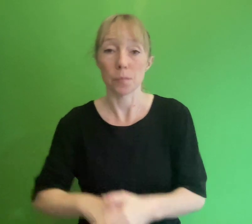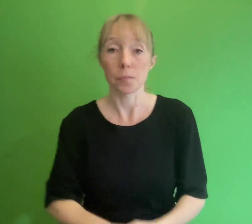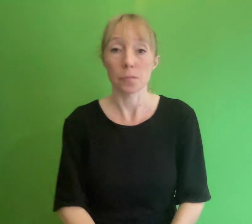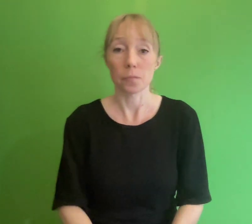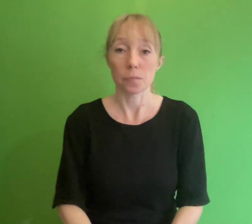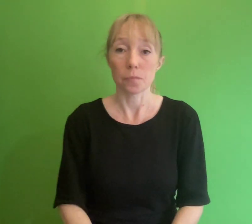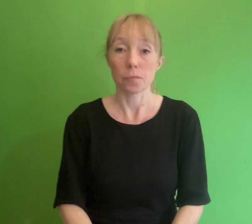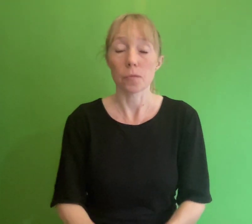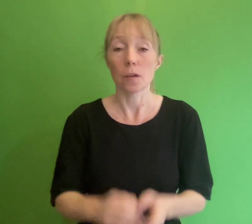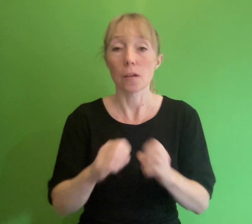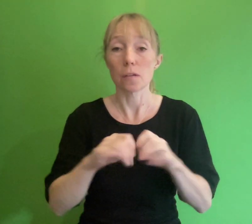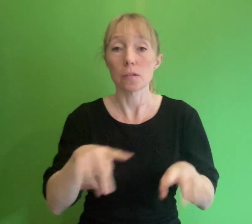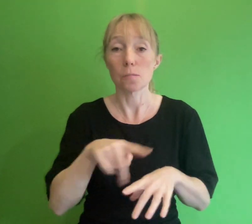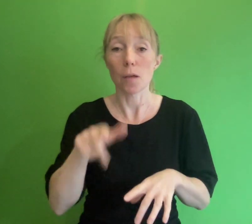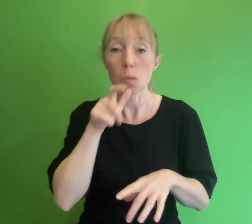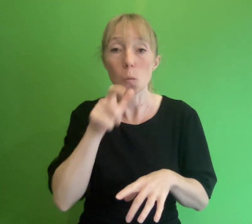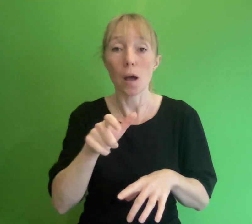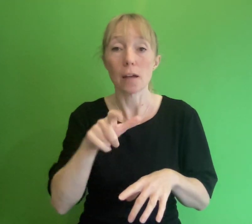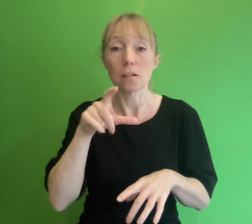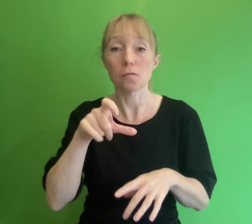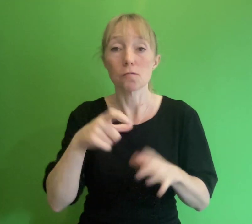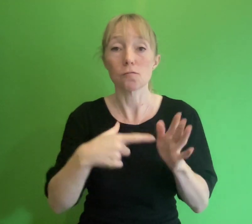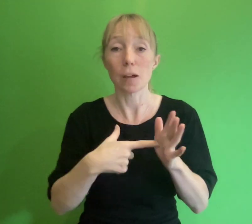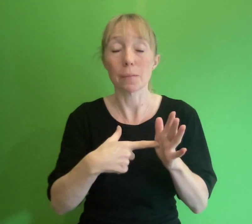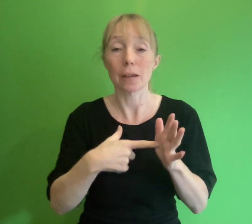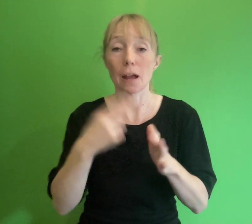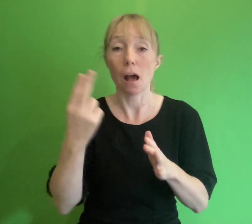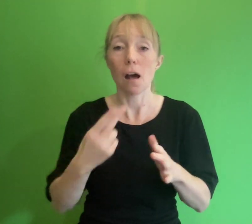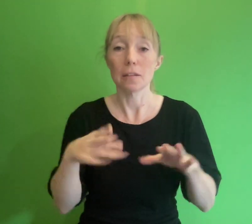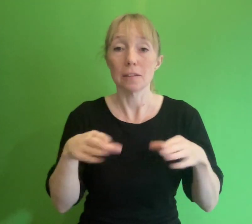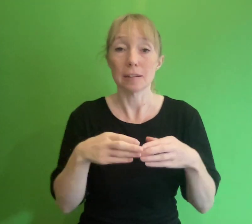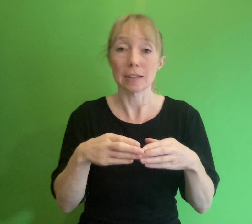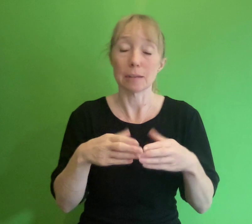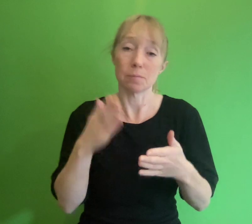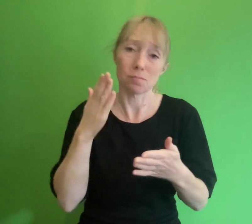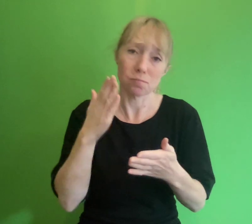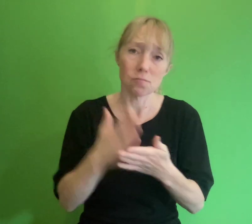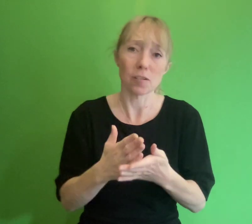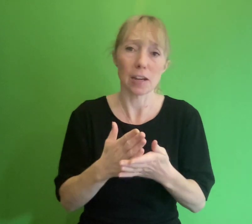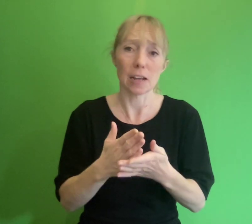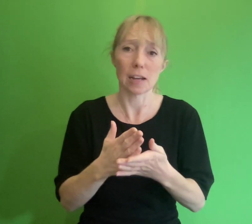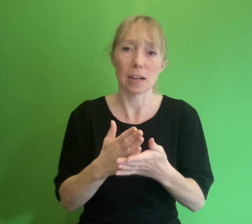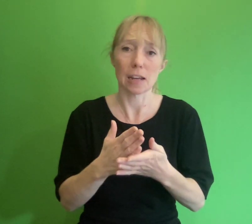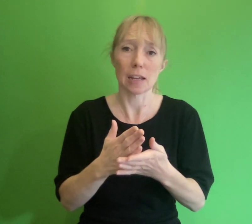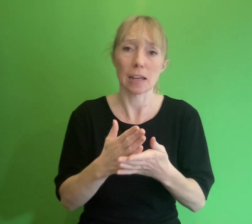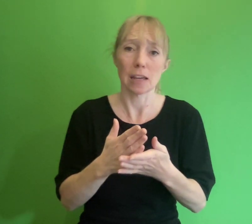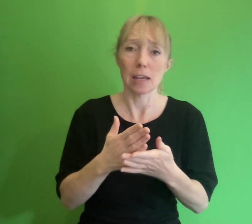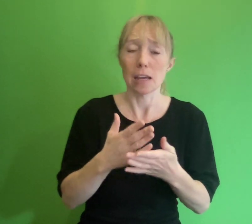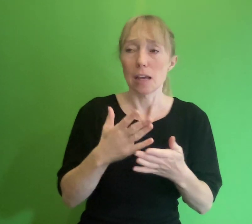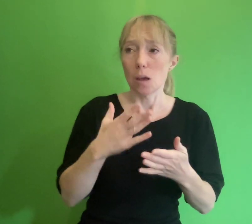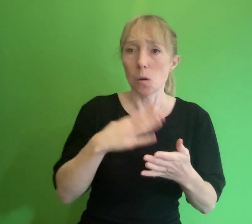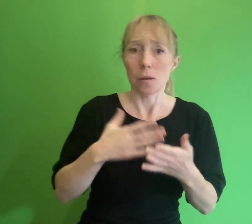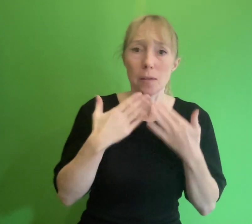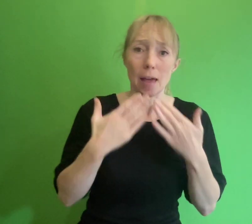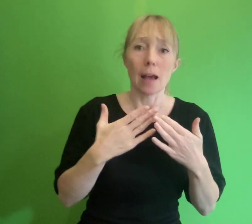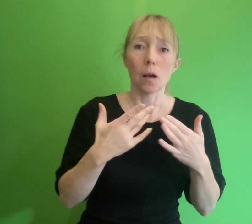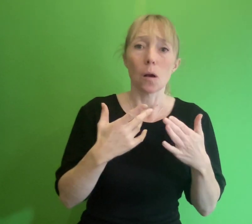The Spread the Word and Cryptic Arts teams, especially Aurelie Koulibaly,